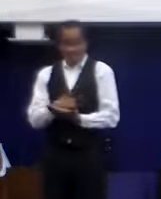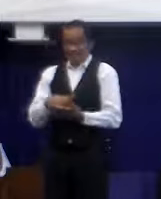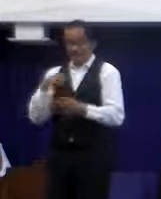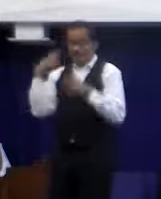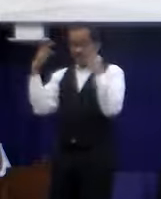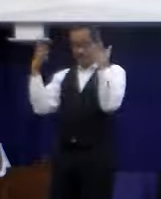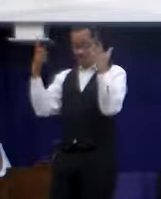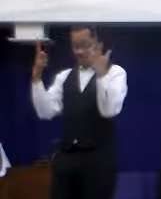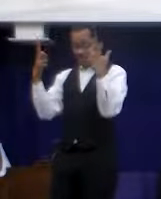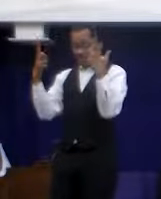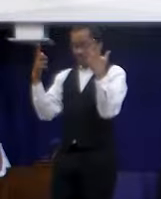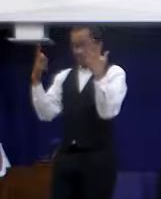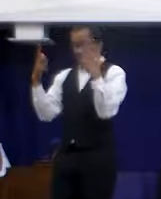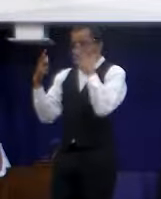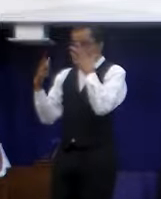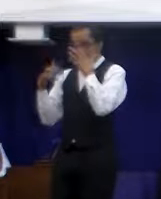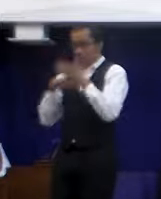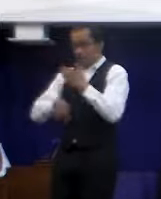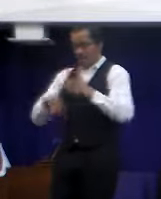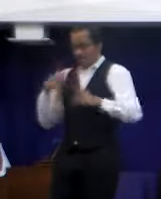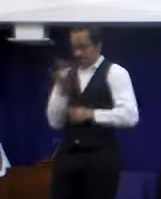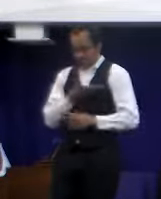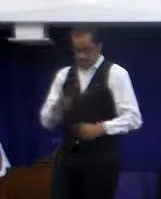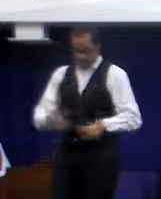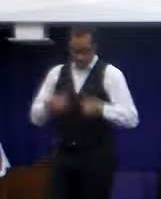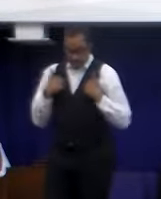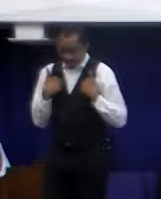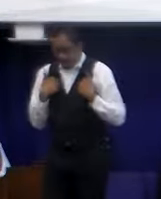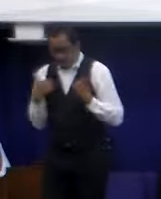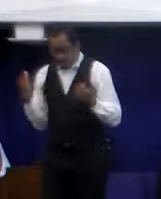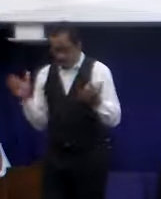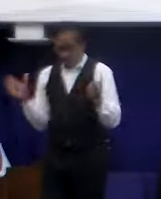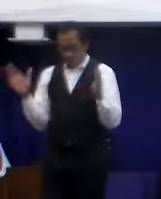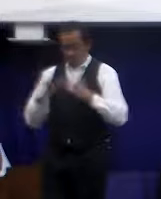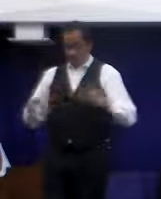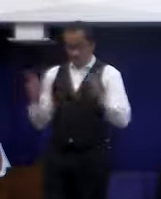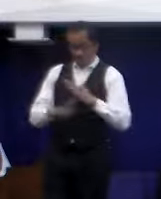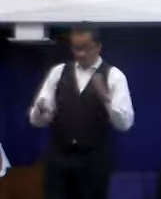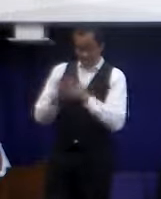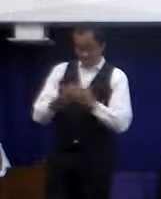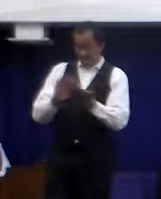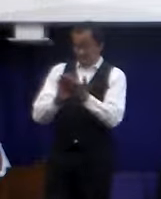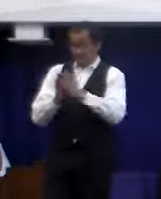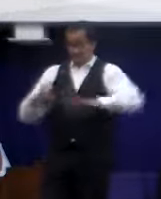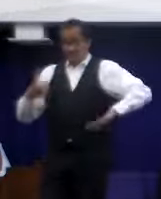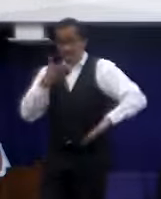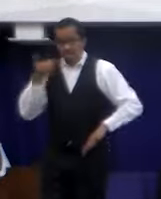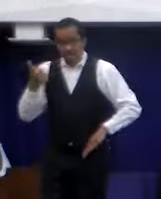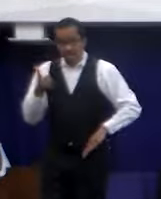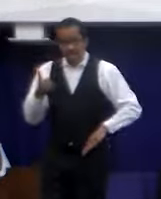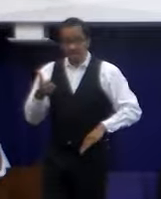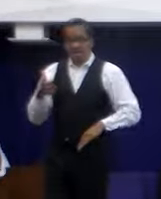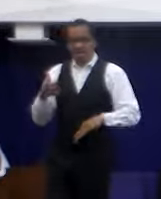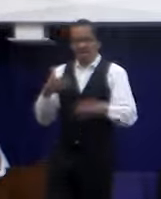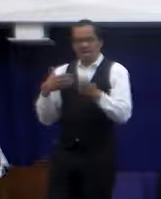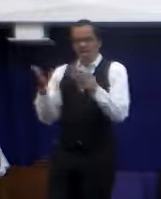Hallelujah. And it's something about life rather than the storm getting better, in spite of all our prayer, in spite of all that